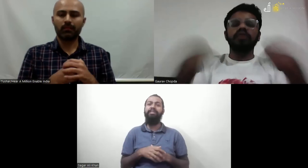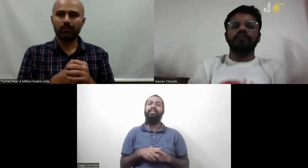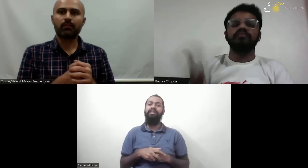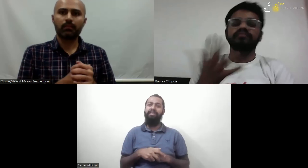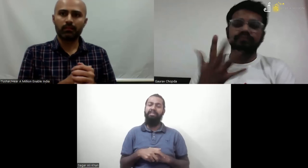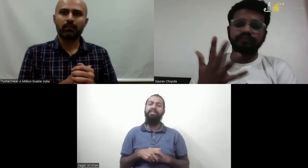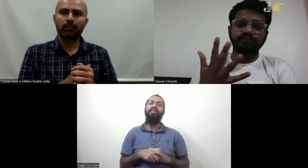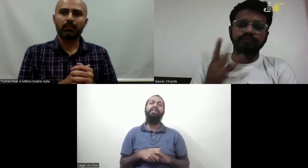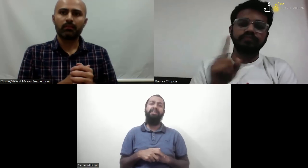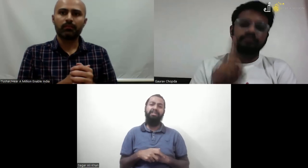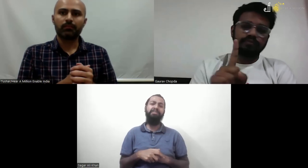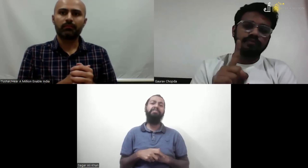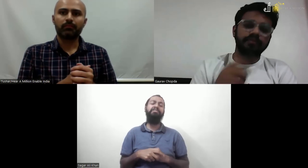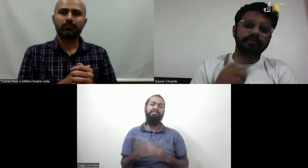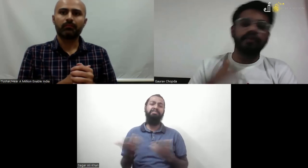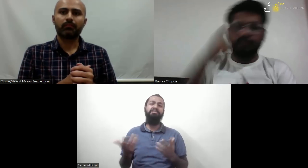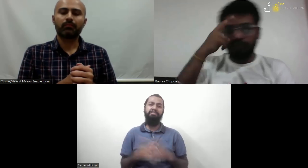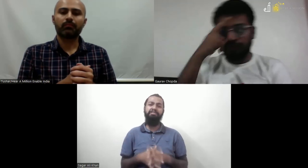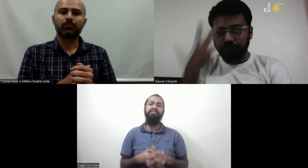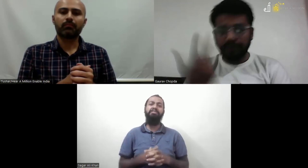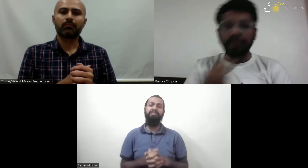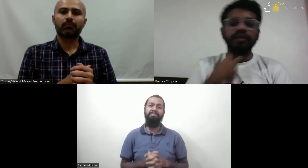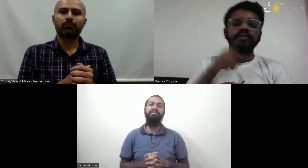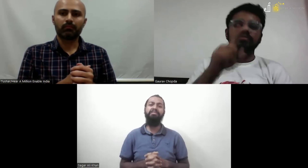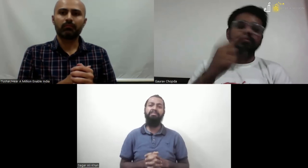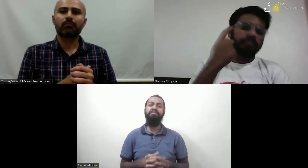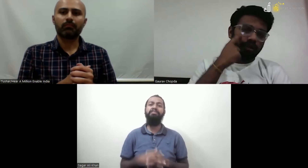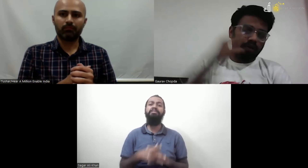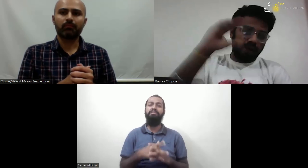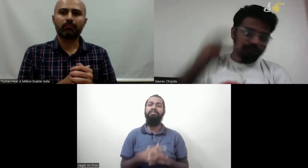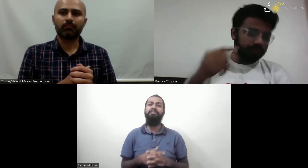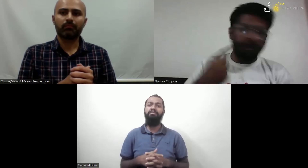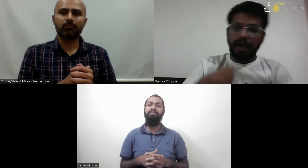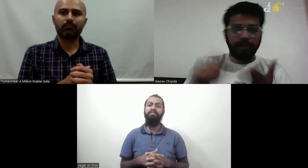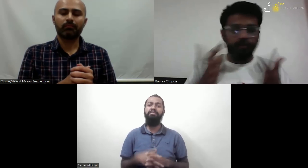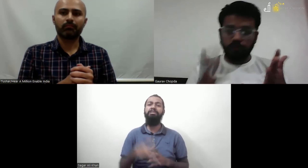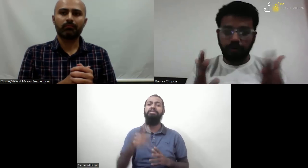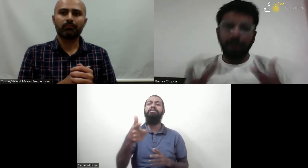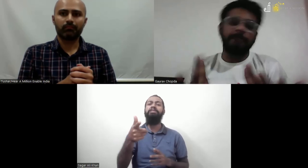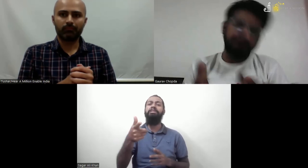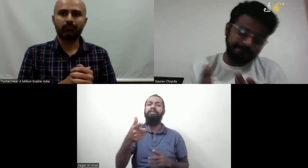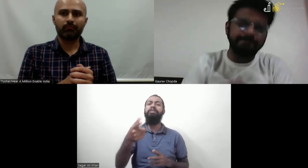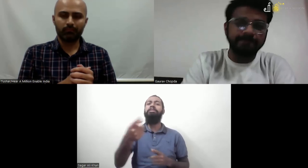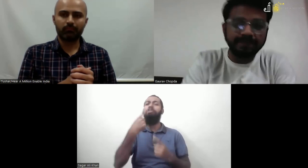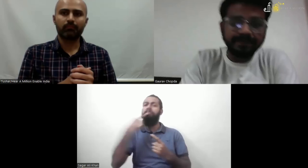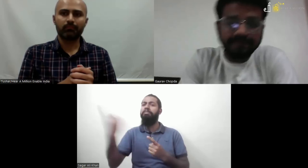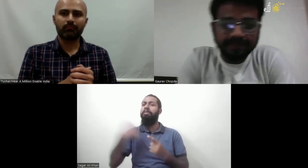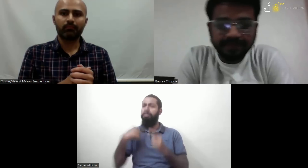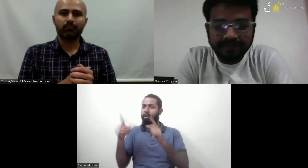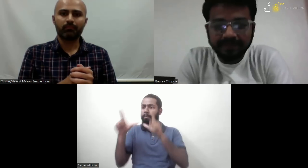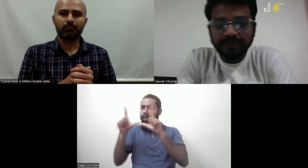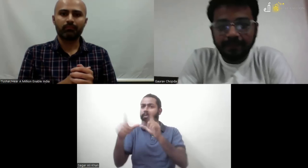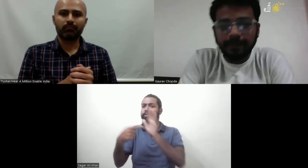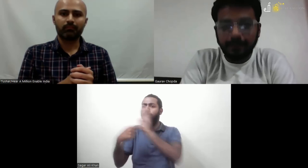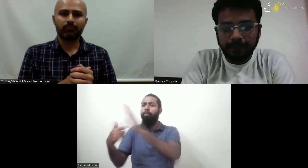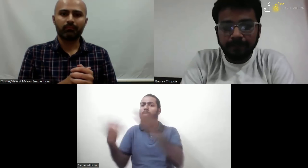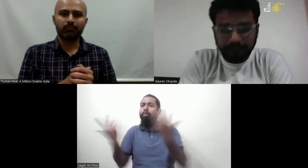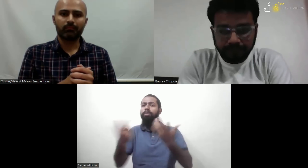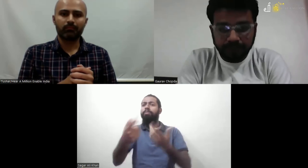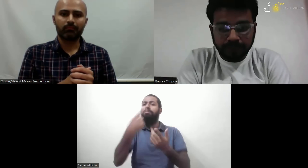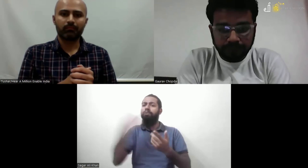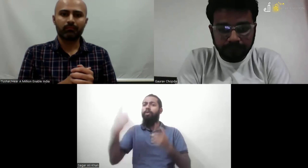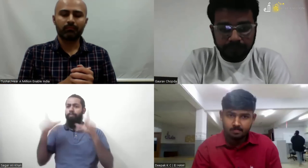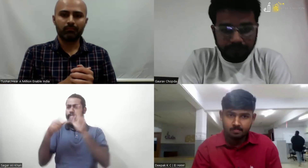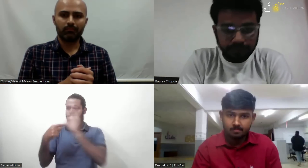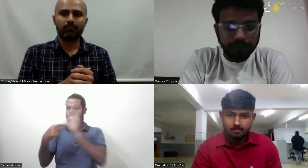you. They provided me the two-wheeler license, but they're saying that for the four-wheeler will not provide you. So I think